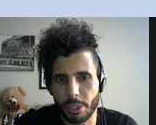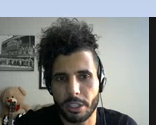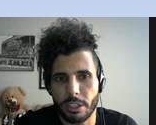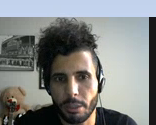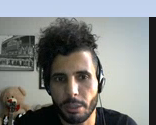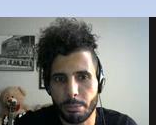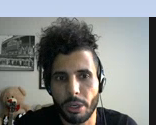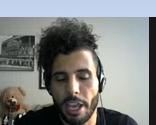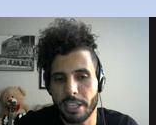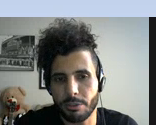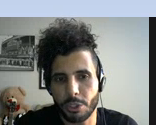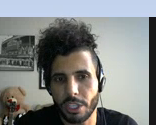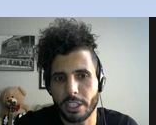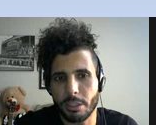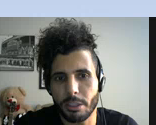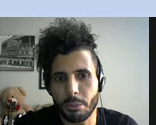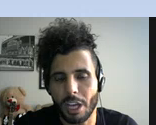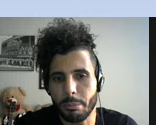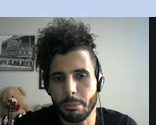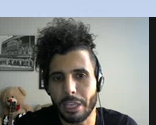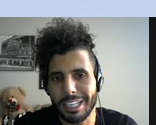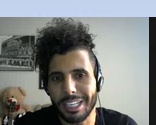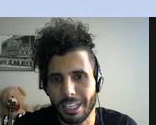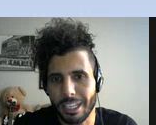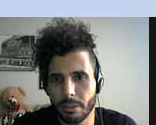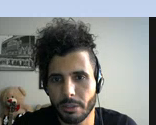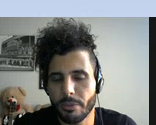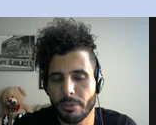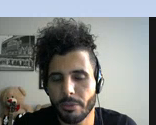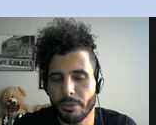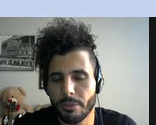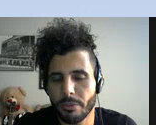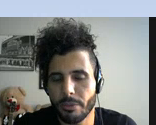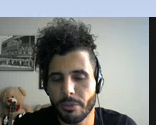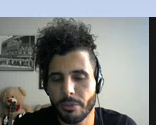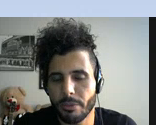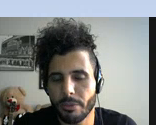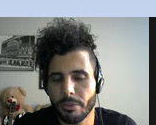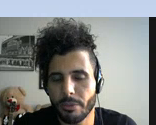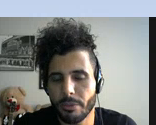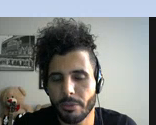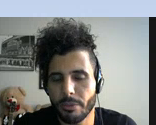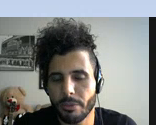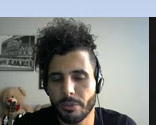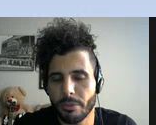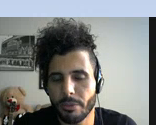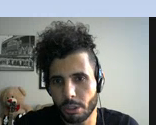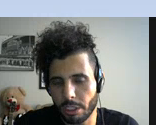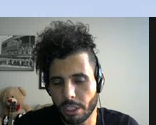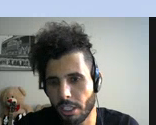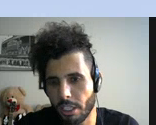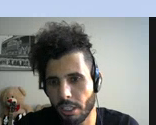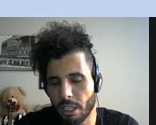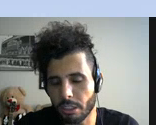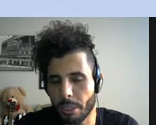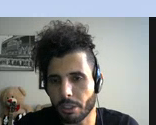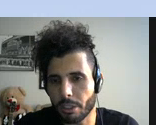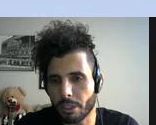book. The book, as if you're saying the book, I bought it. If you drop that resumptive pronoun, you'll get an ungrammatical